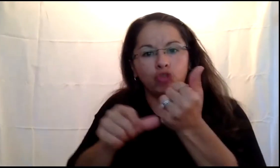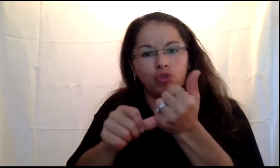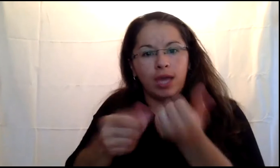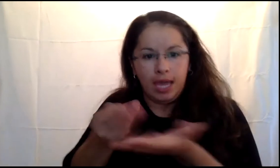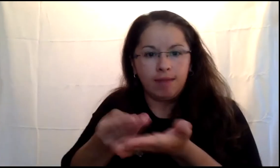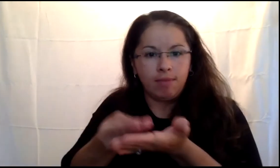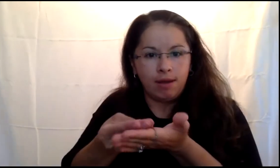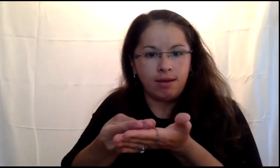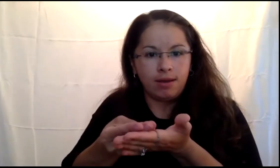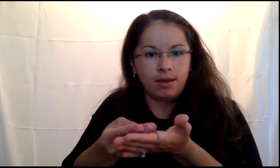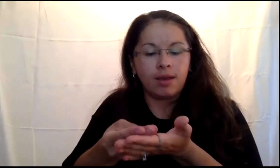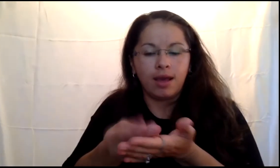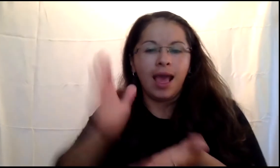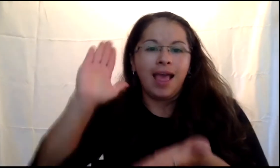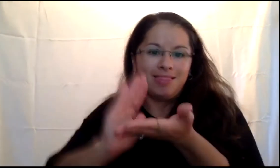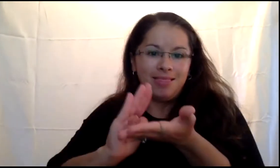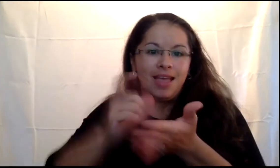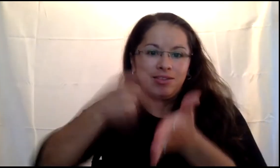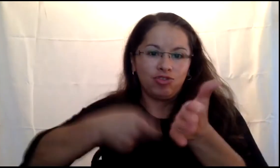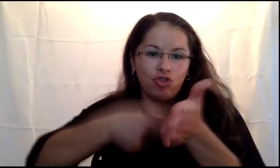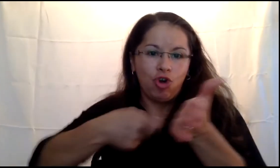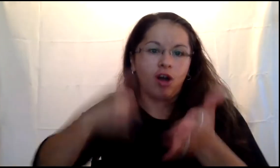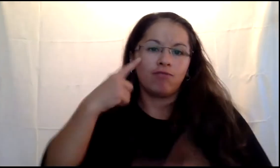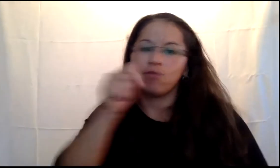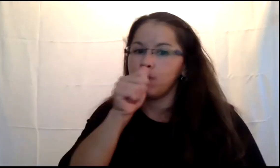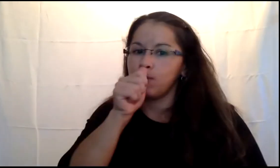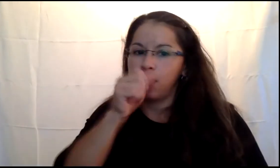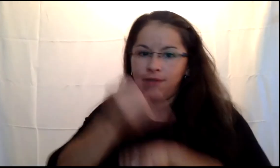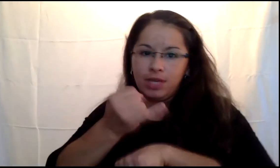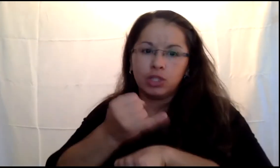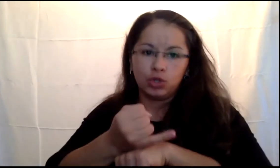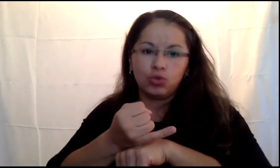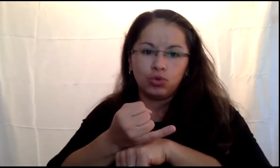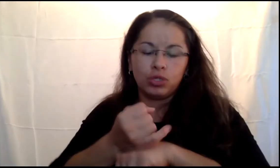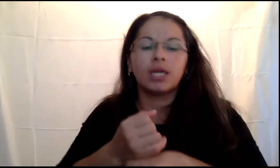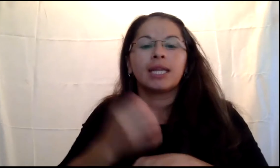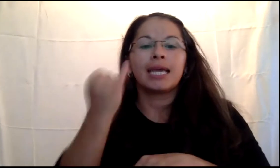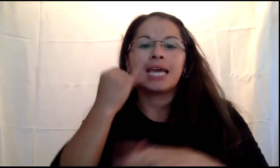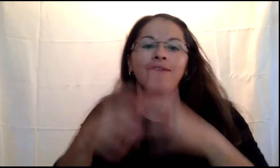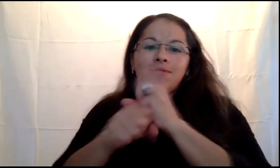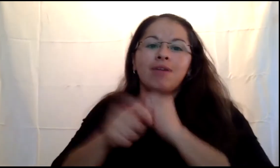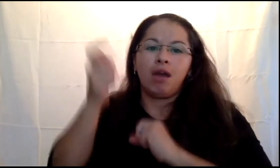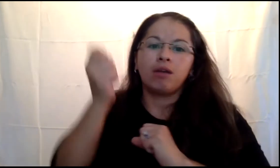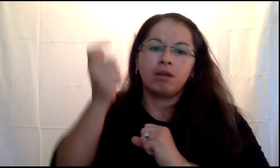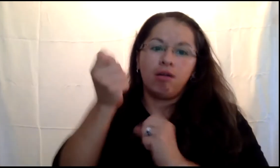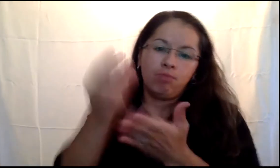to go to a private institution with those scholarship dollars. And I think also, just